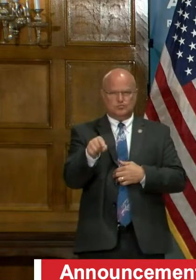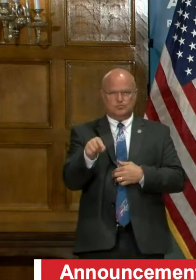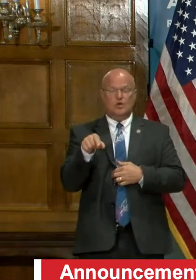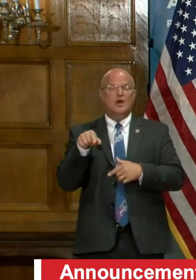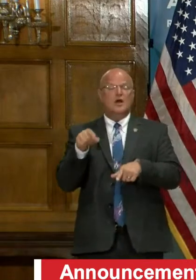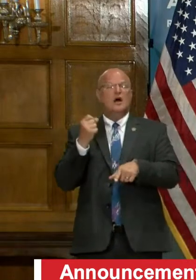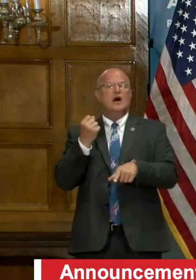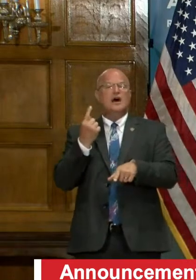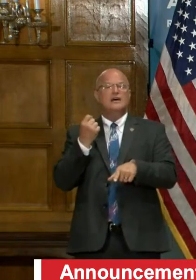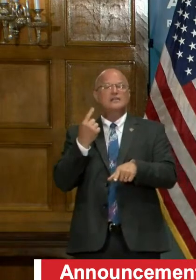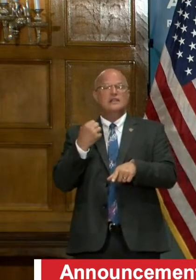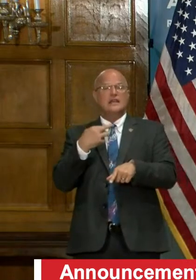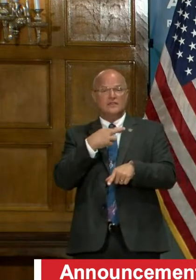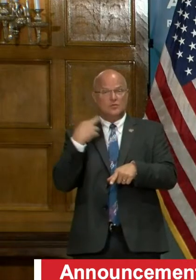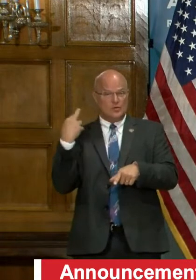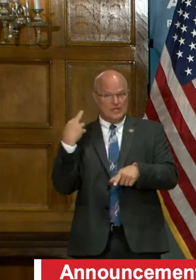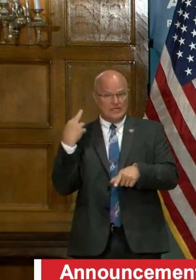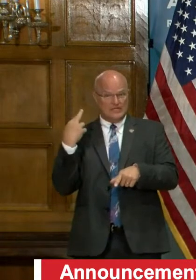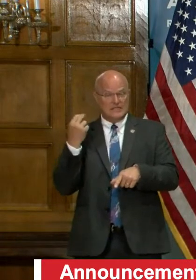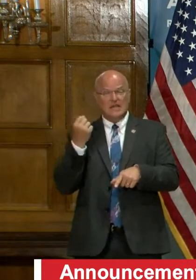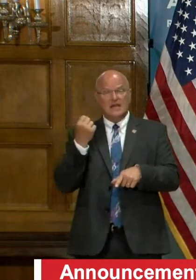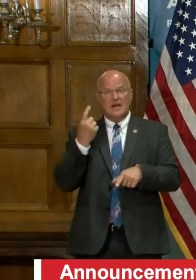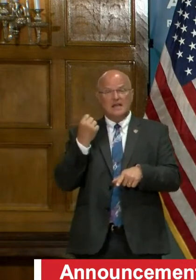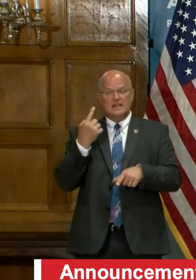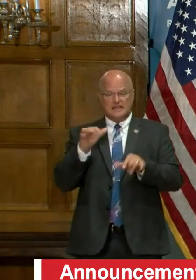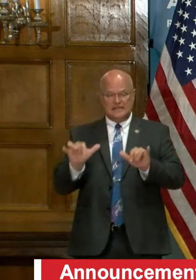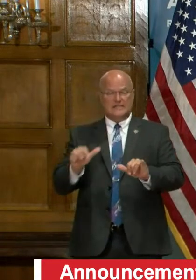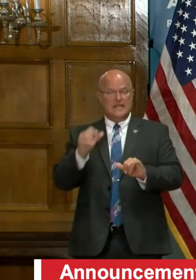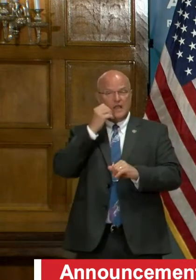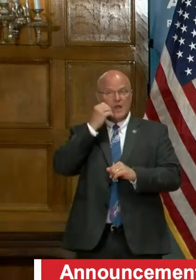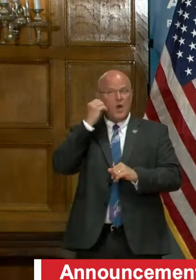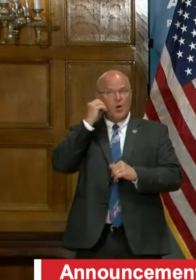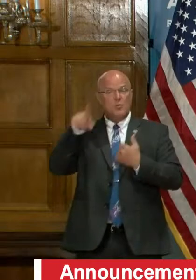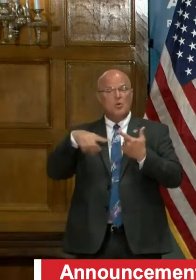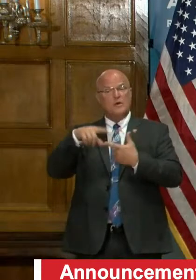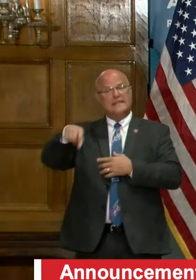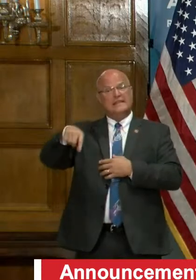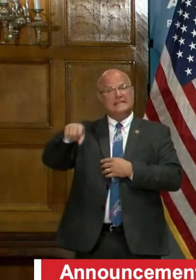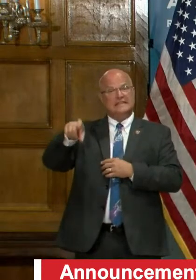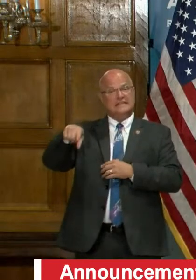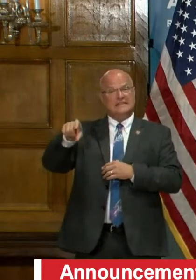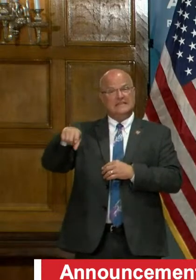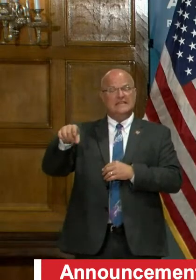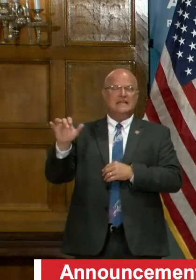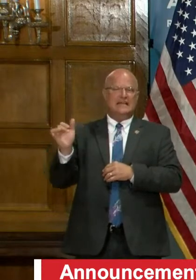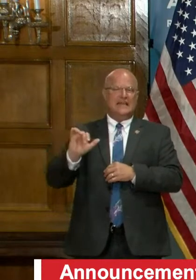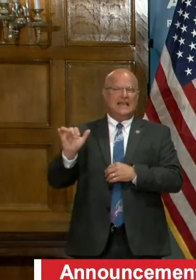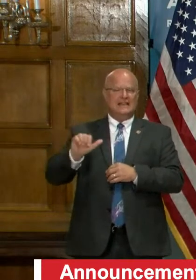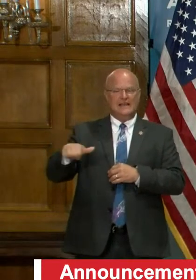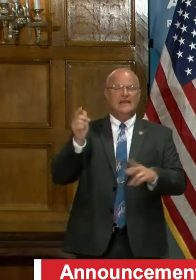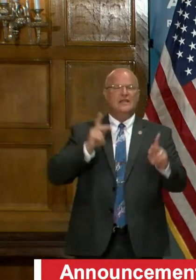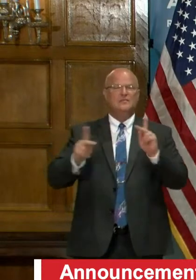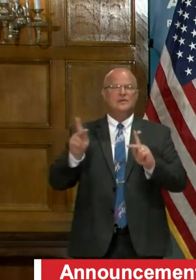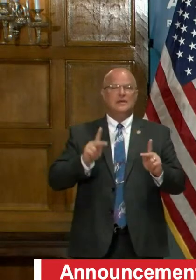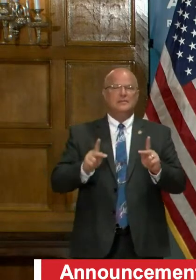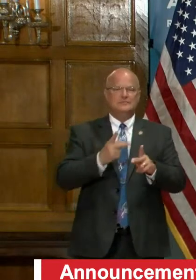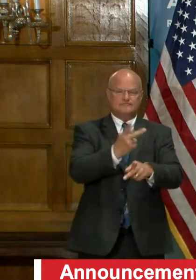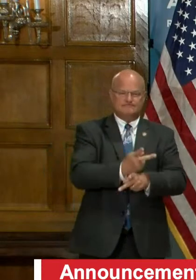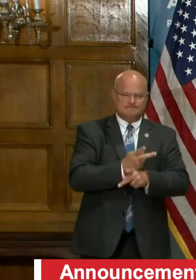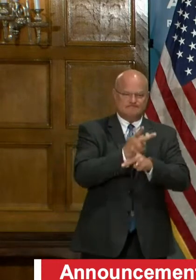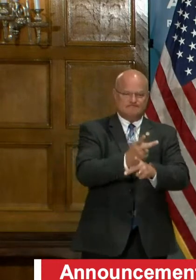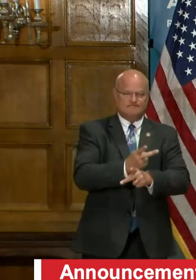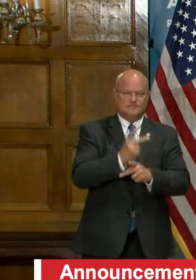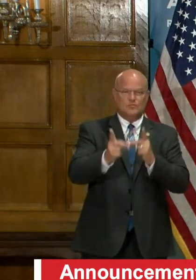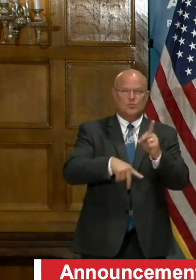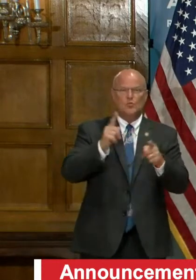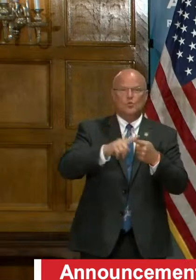they do understand the risk, and they stay at home when need be, and just like others, they take precautions